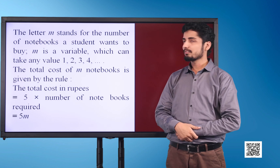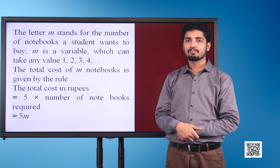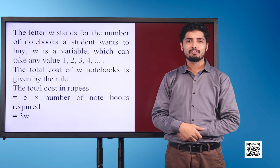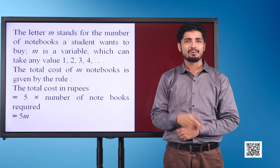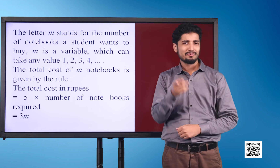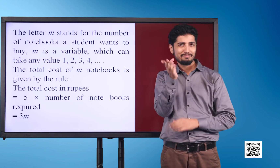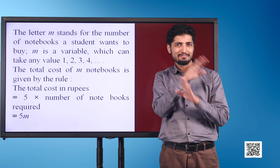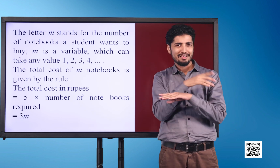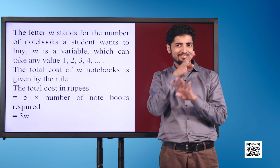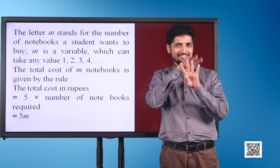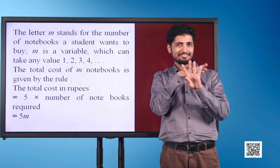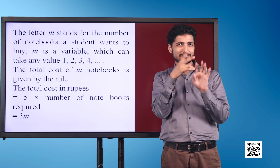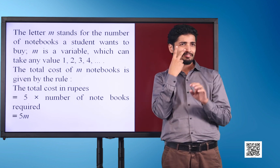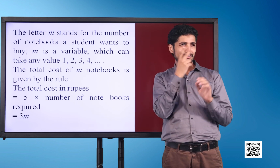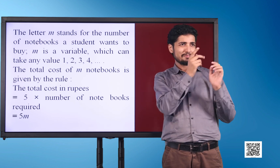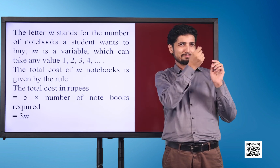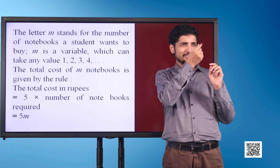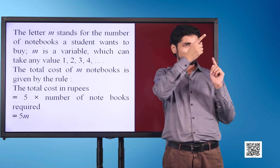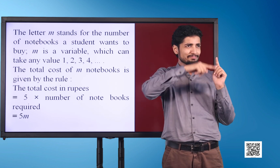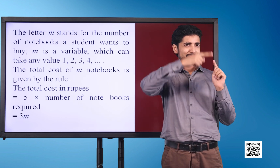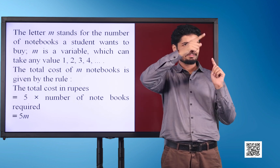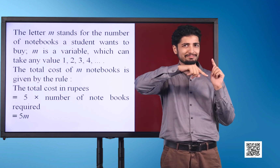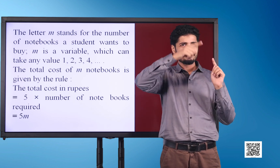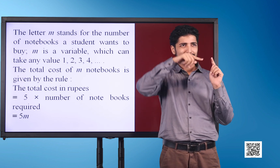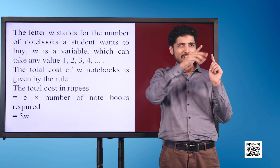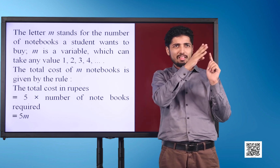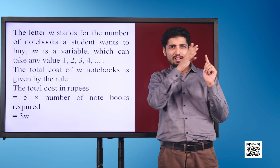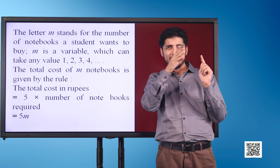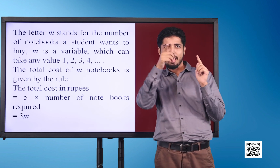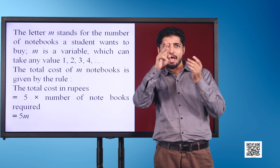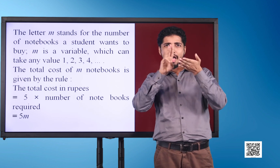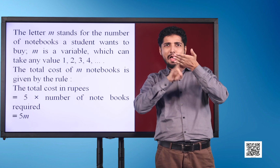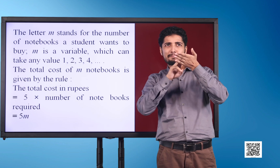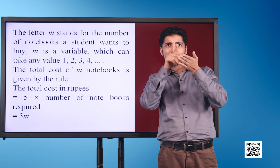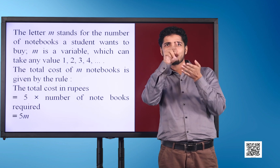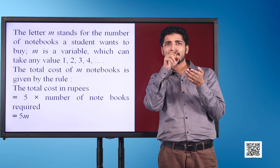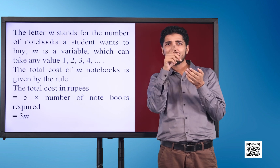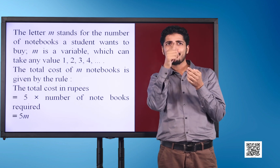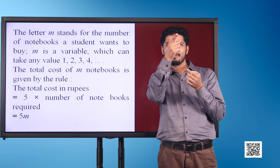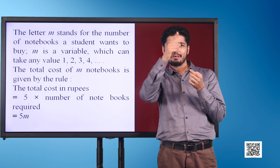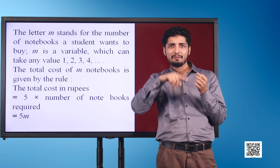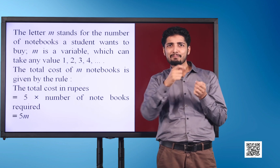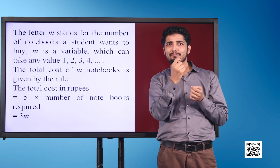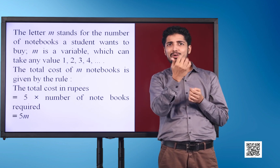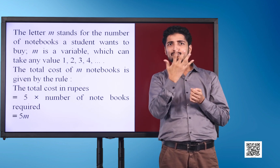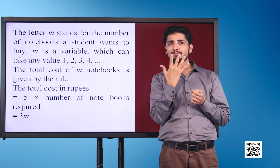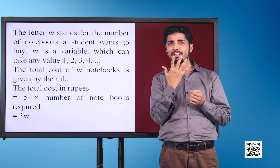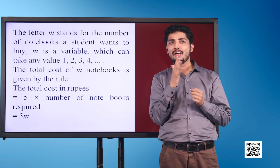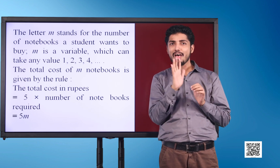The letter M stands for the number of notebooks a student wants to buy. M is a